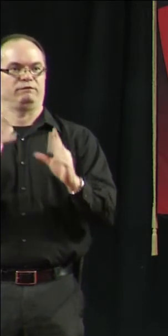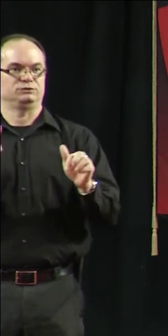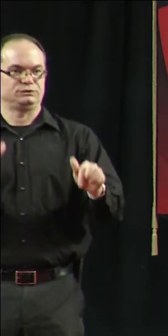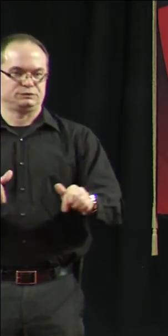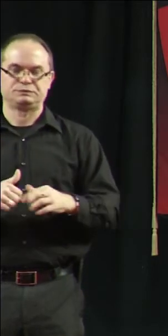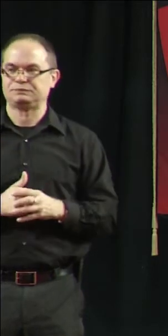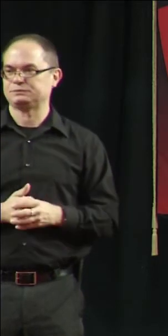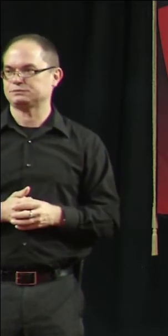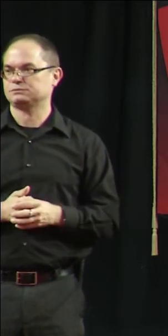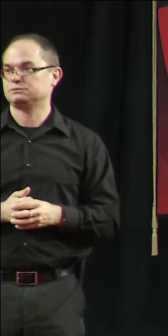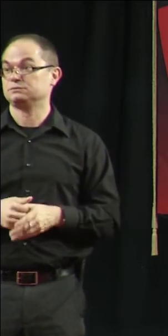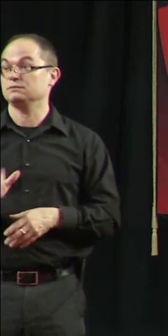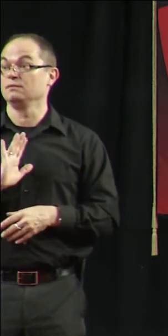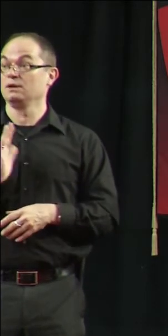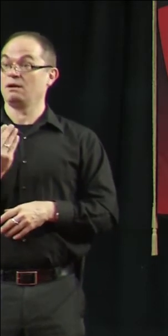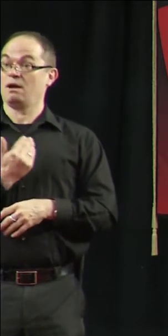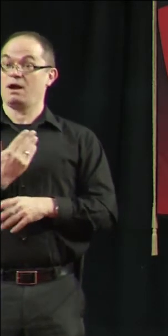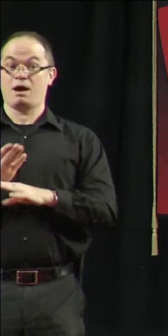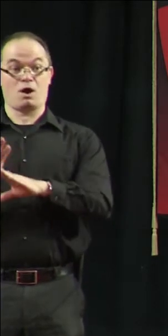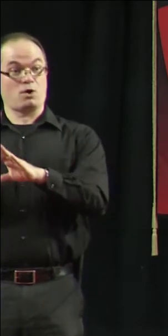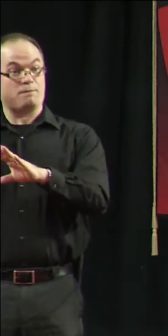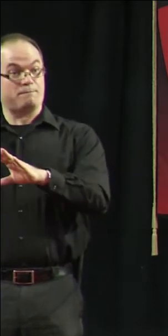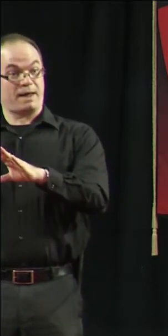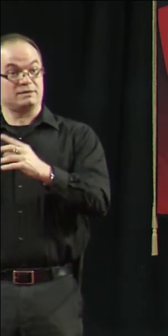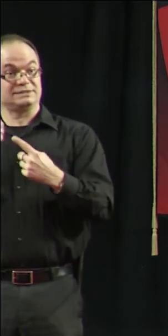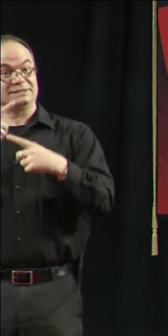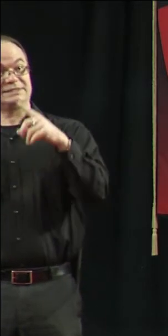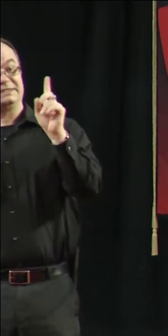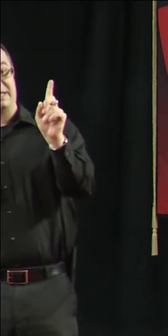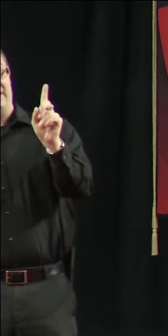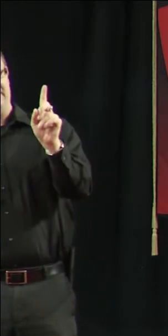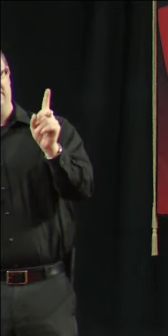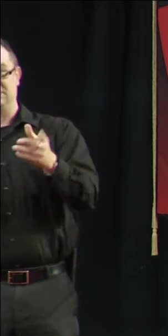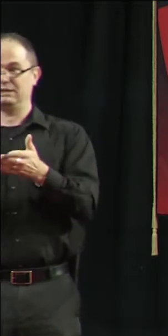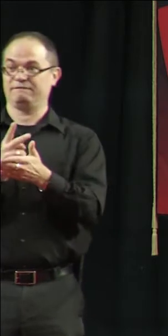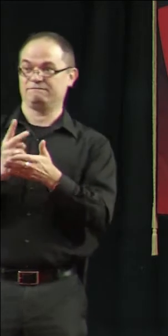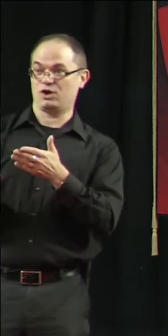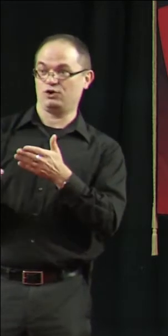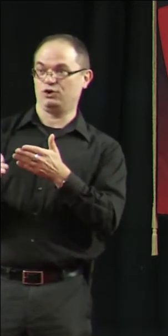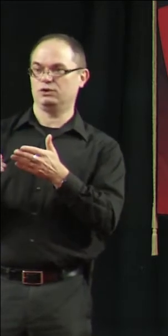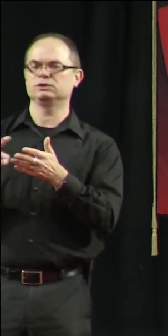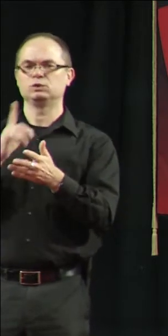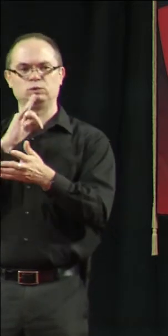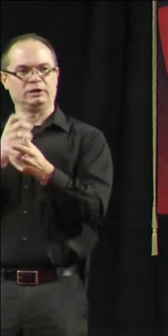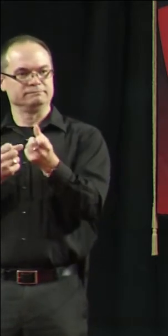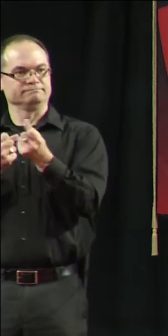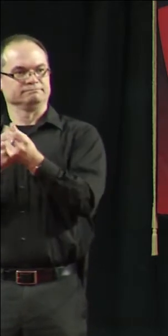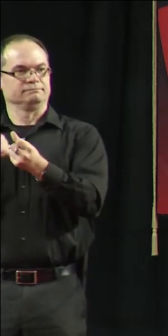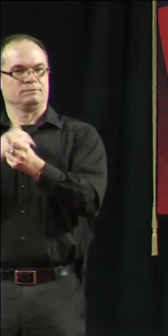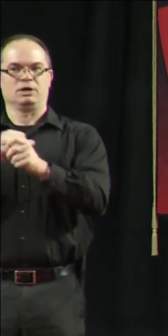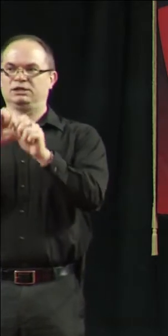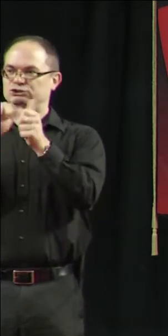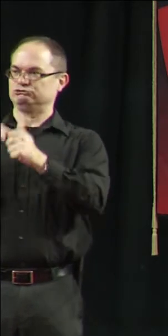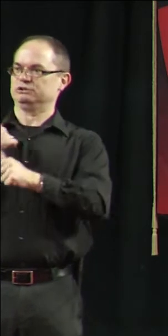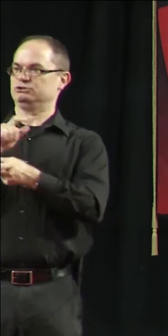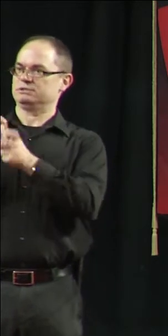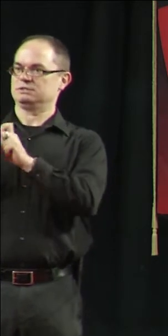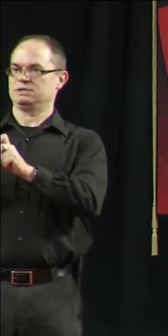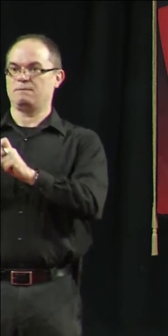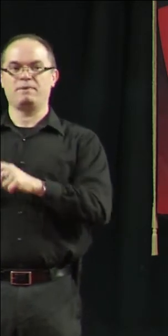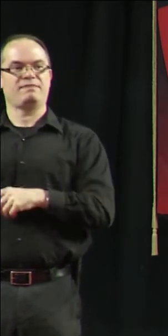professors. Our past, both our successes and failures, shape us, but they do not